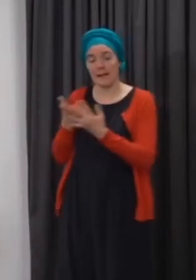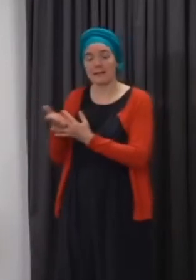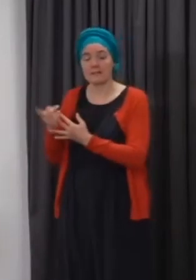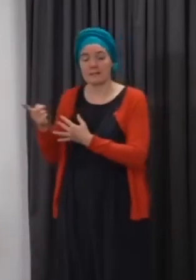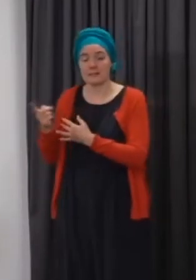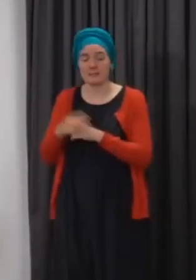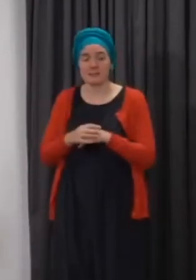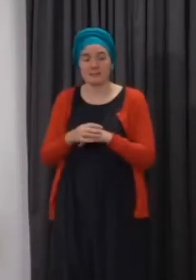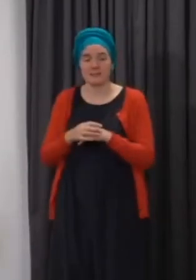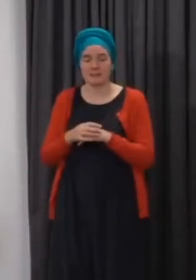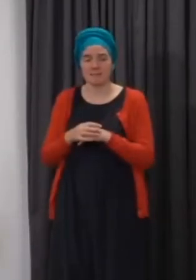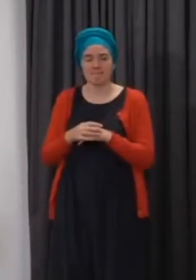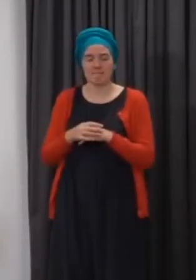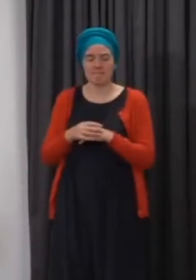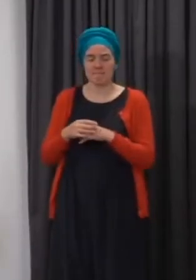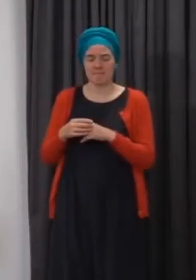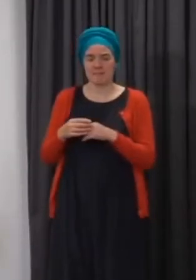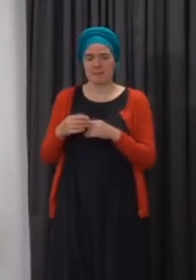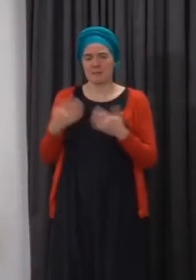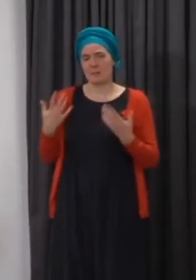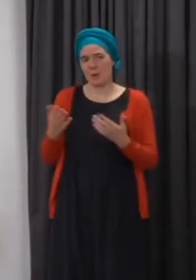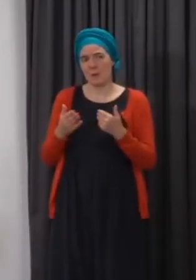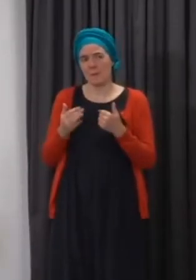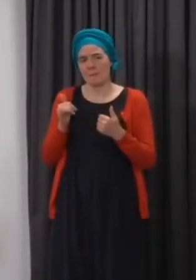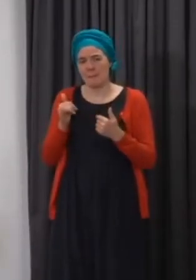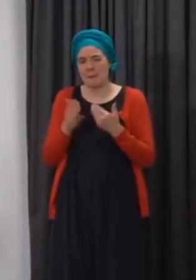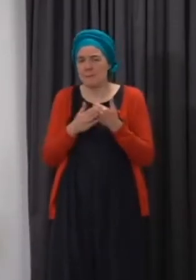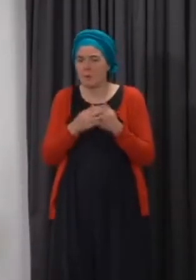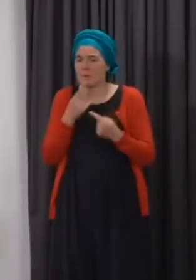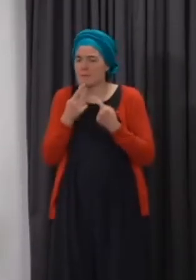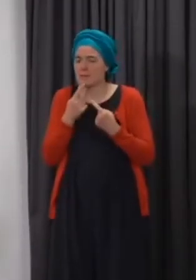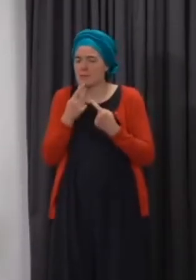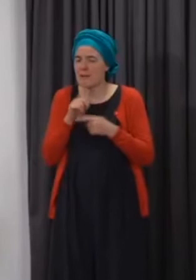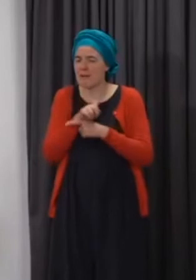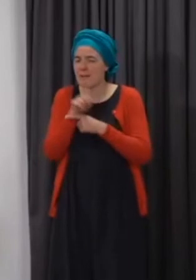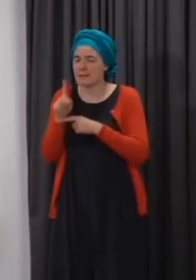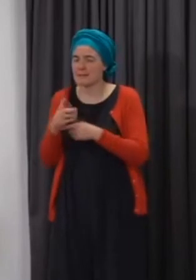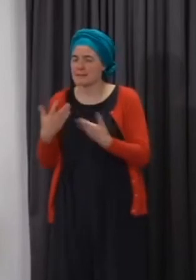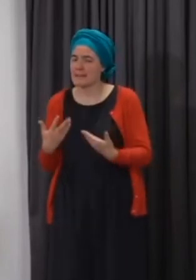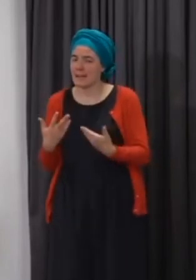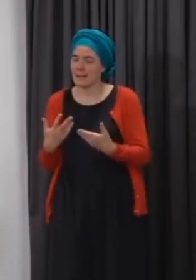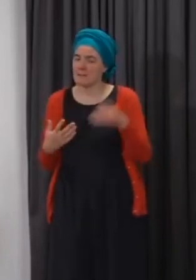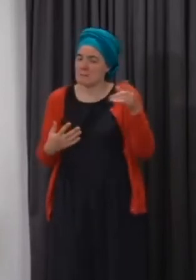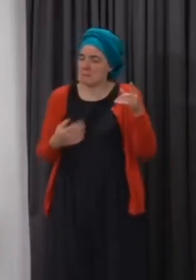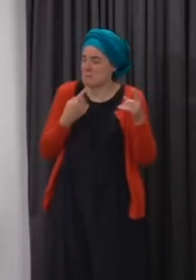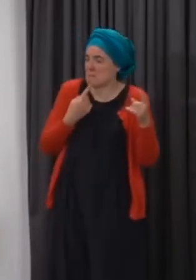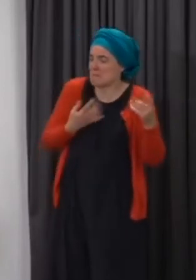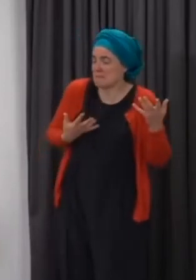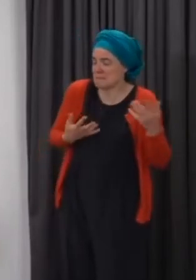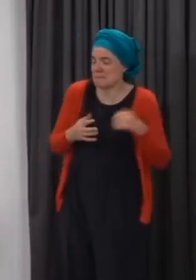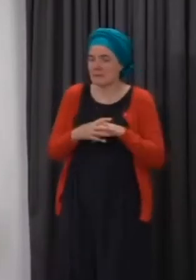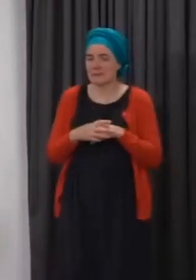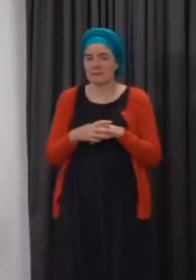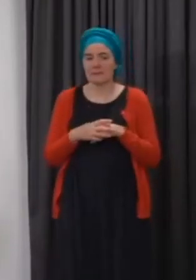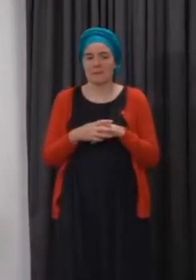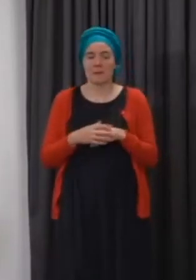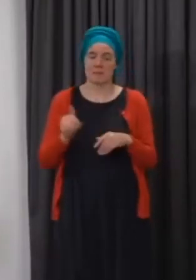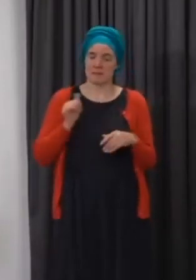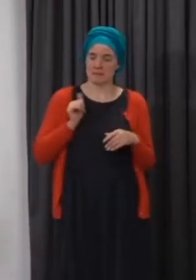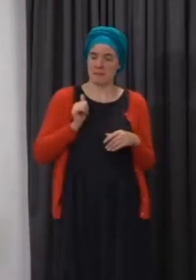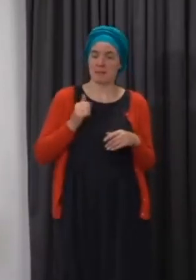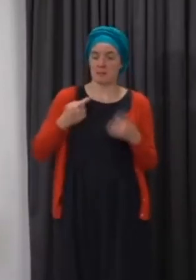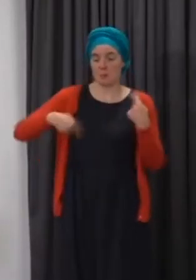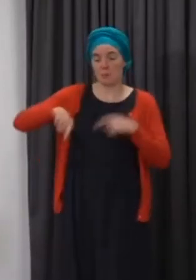announcements. I understand there may be some further information coming later today as you refer, but I would be expecting that we are able to continue to